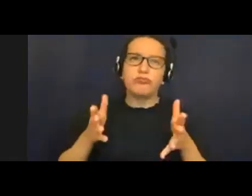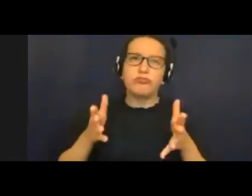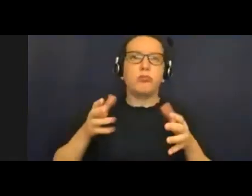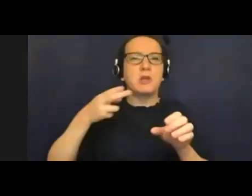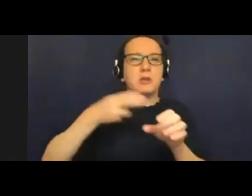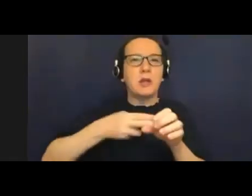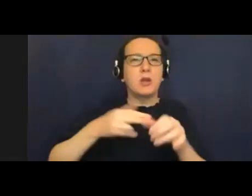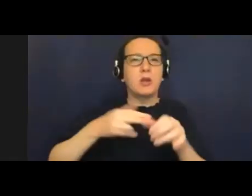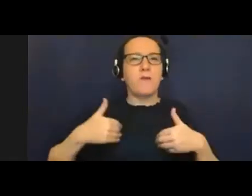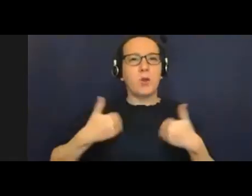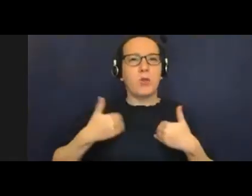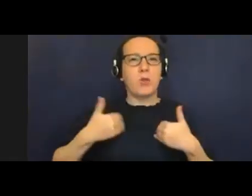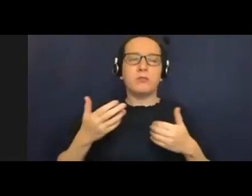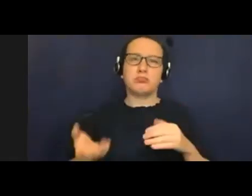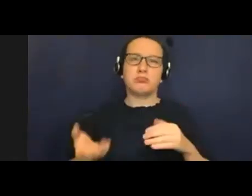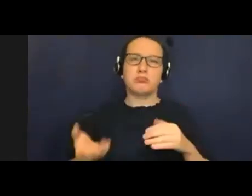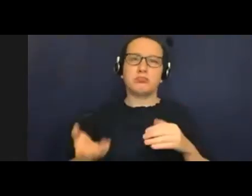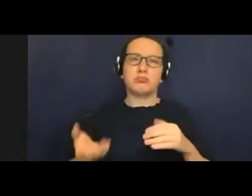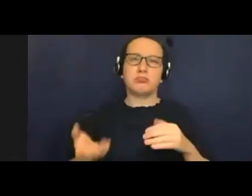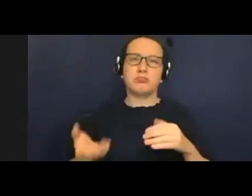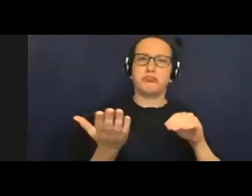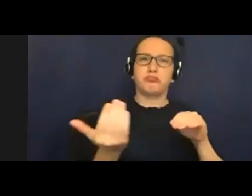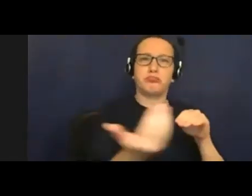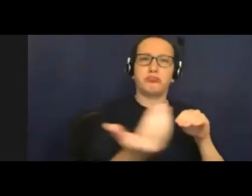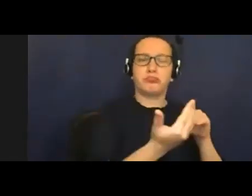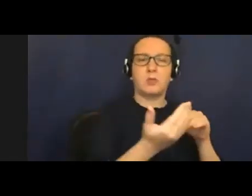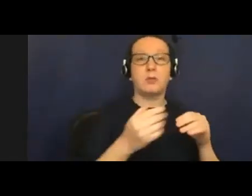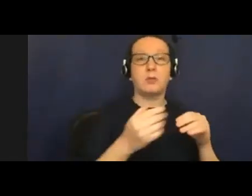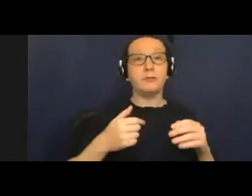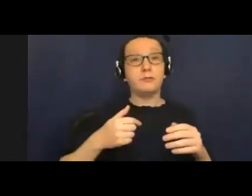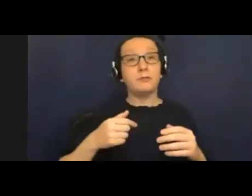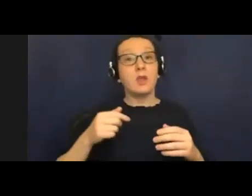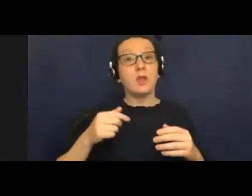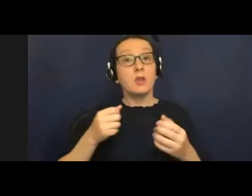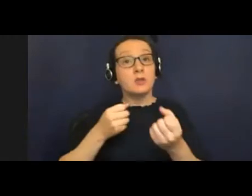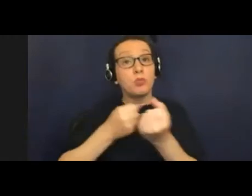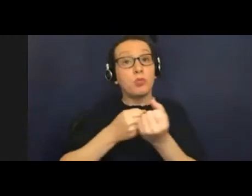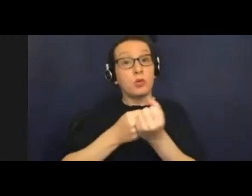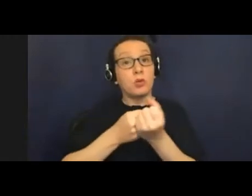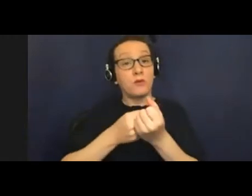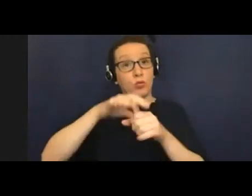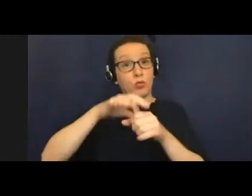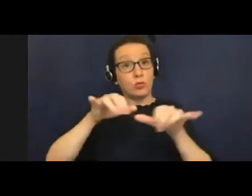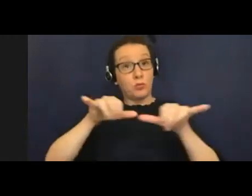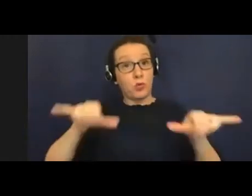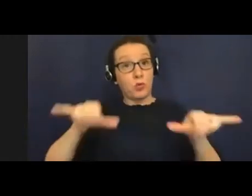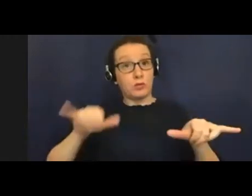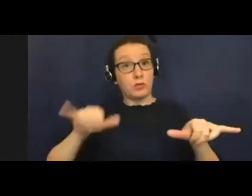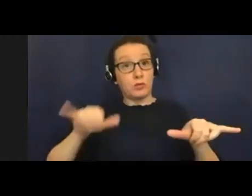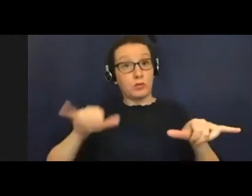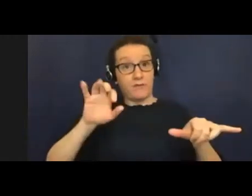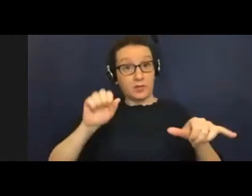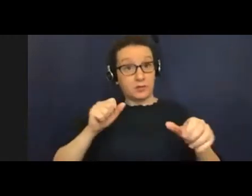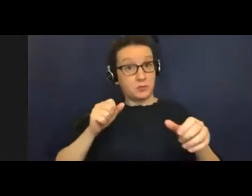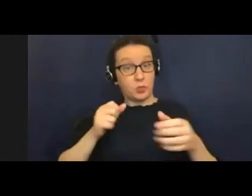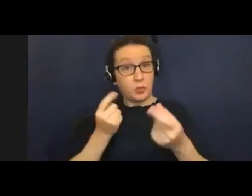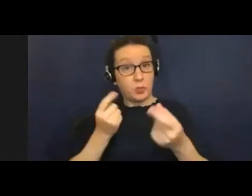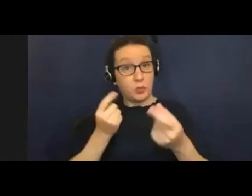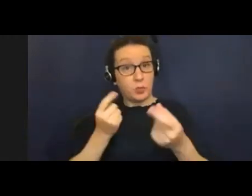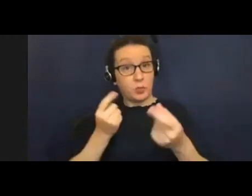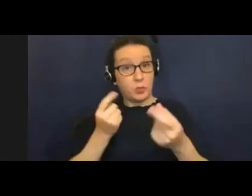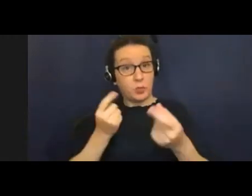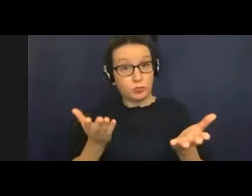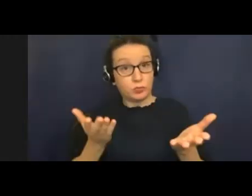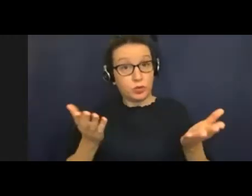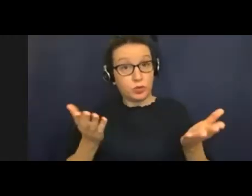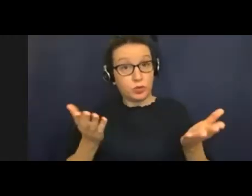IFES supports electoral processes broadly defined across the world, and here in Europe we have supported elections in